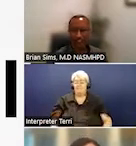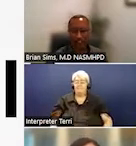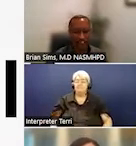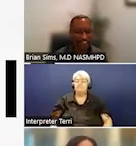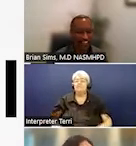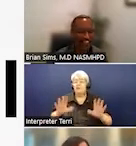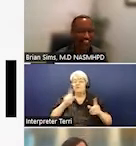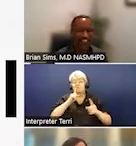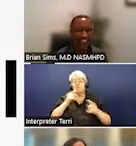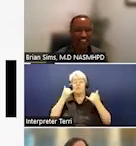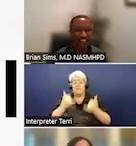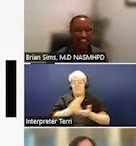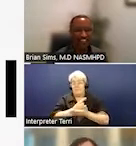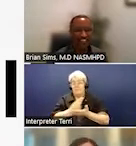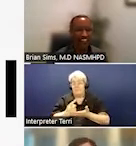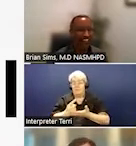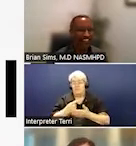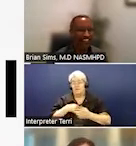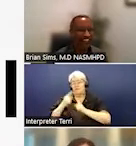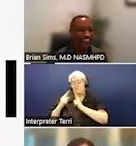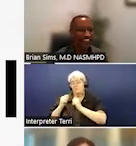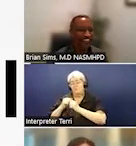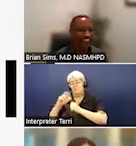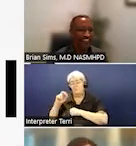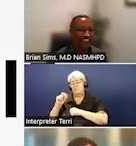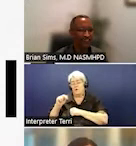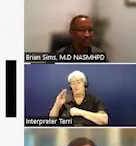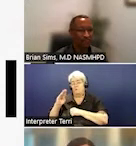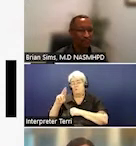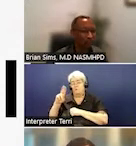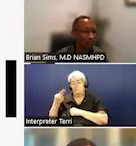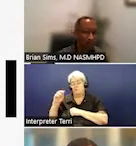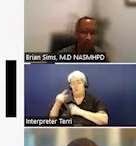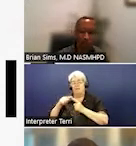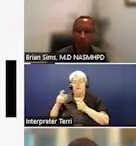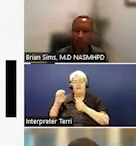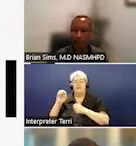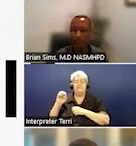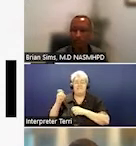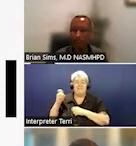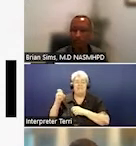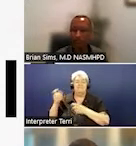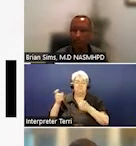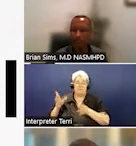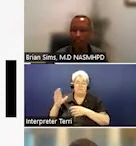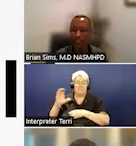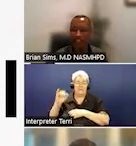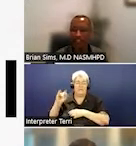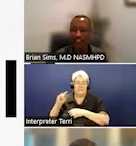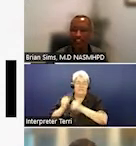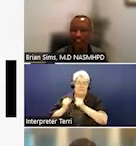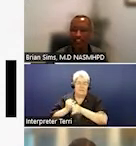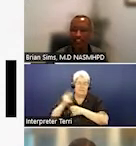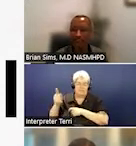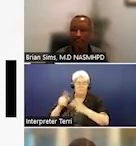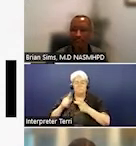Right, so this week, I spoke with Ron Bruno, and he's the executive director at CIT International. And we actually spoke